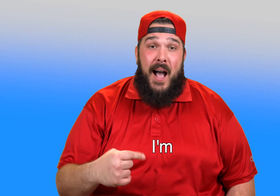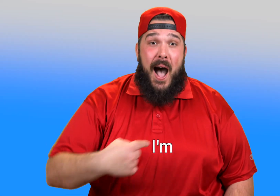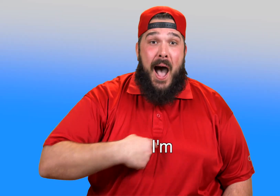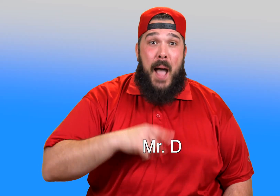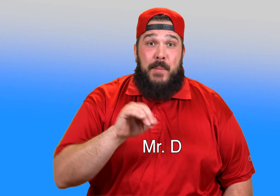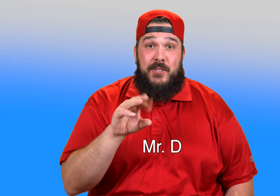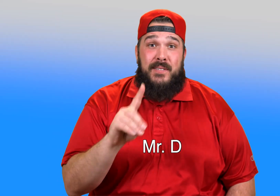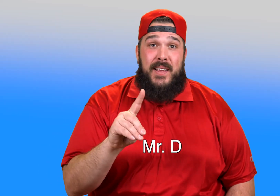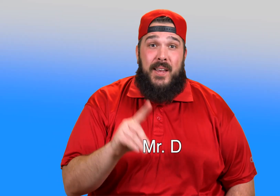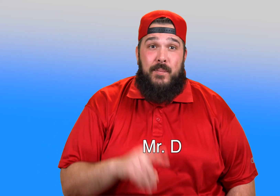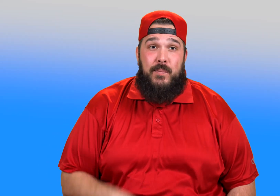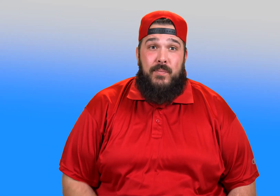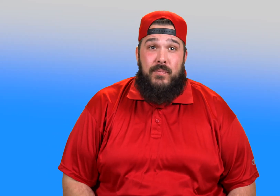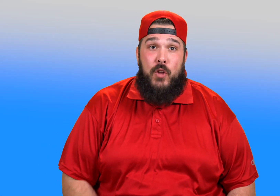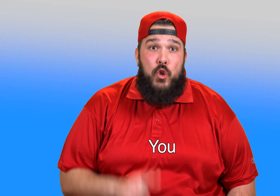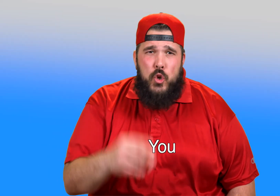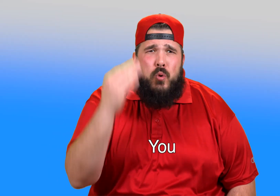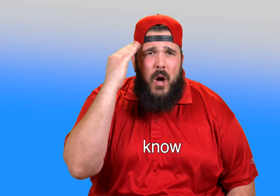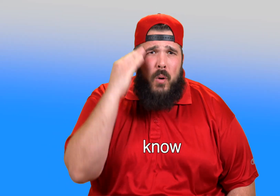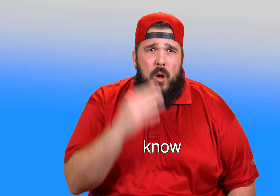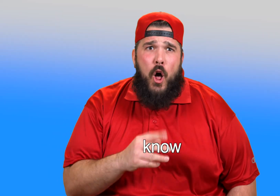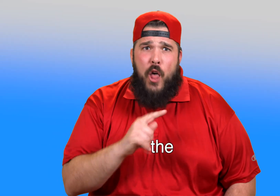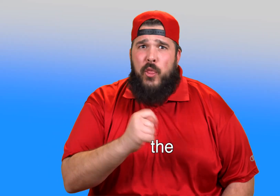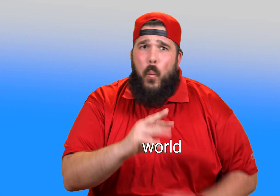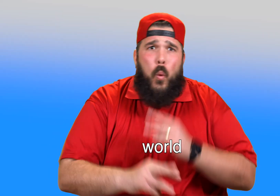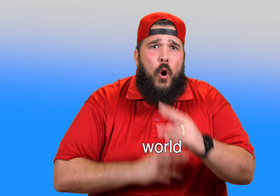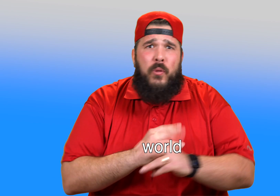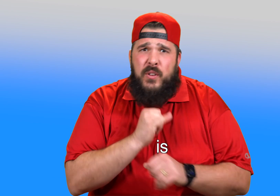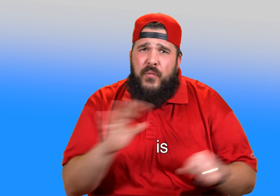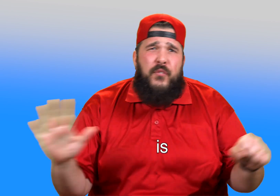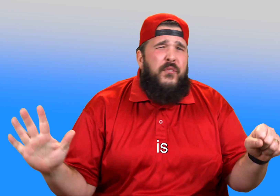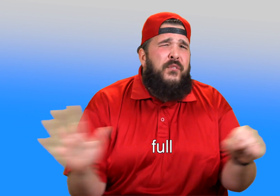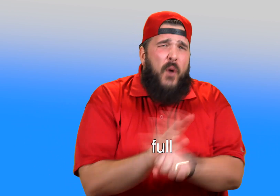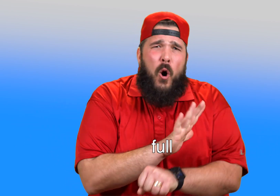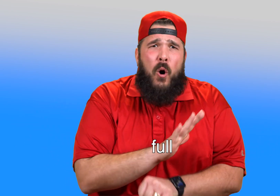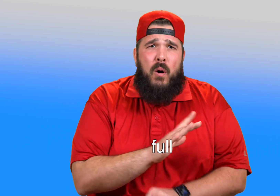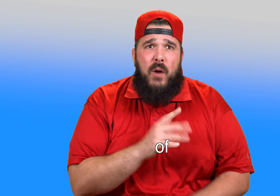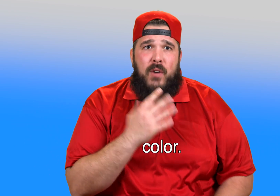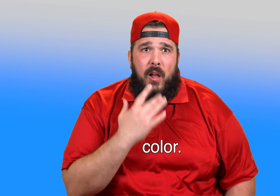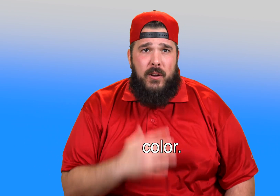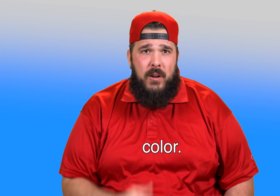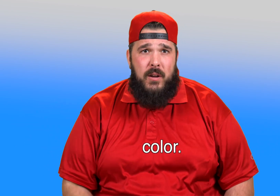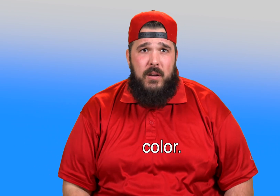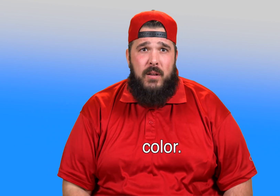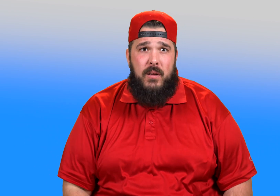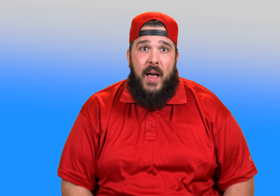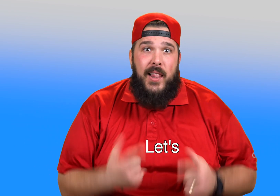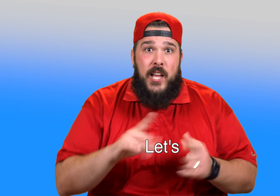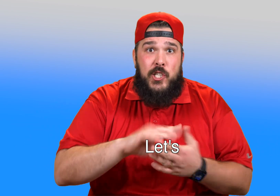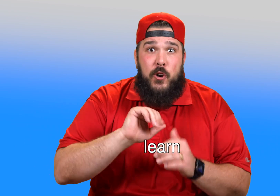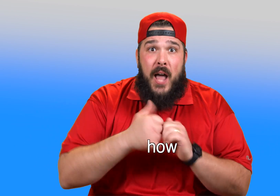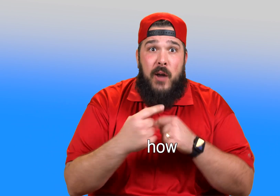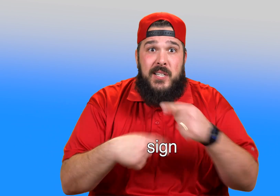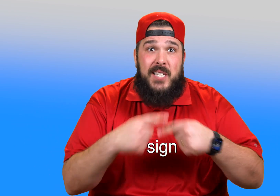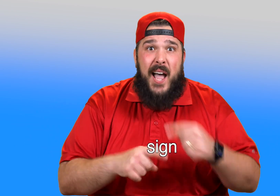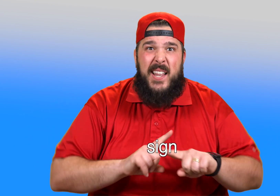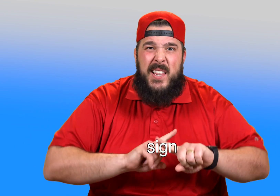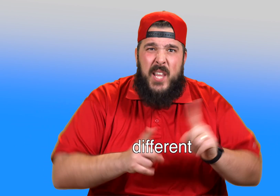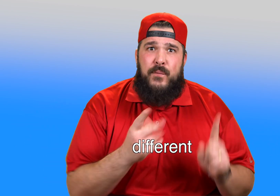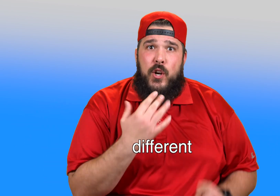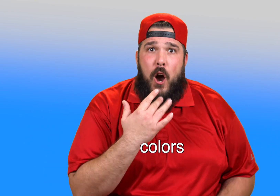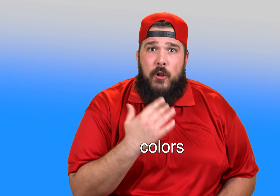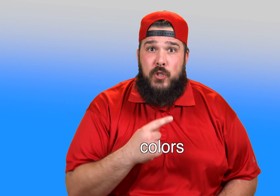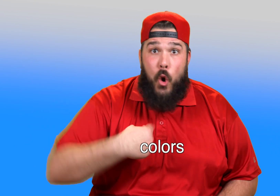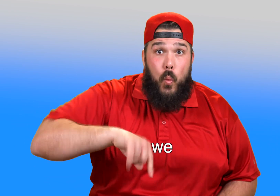Hi there, I'm Mr. D. You know, the world is full of color. Let's learn how to